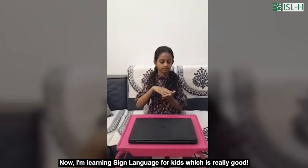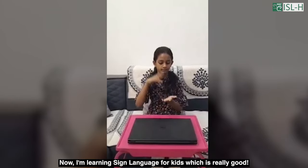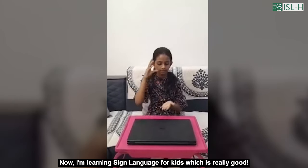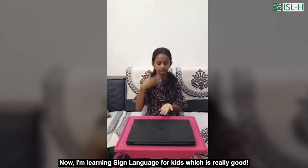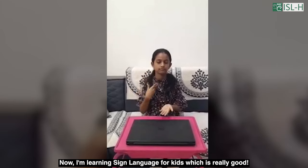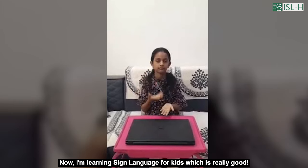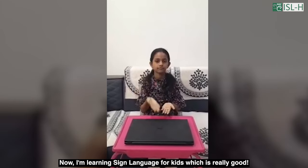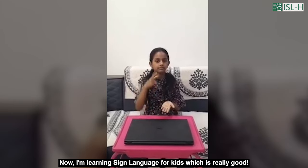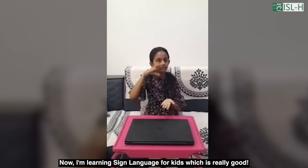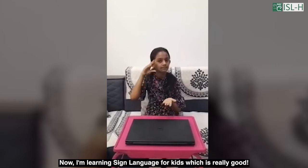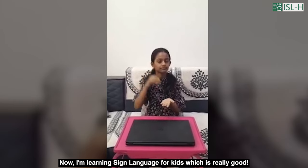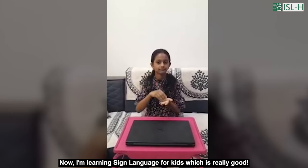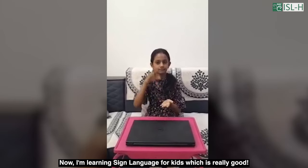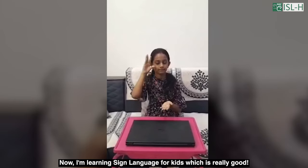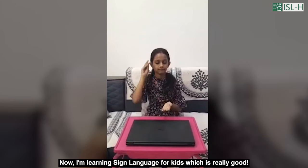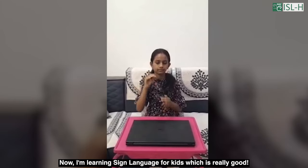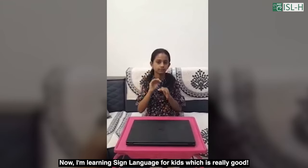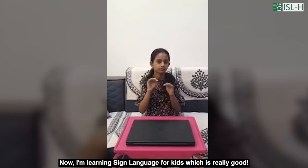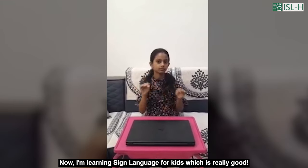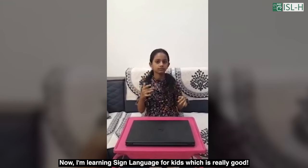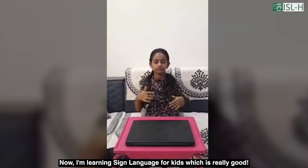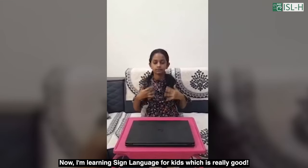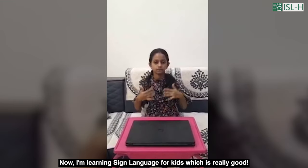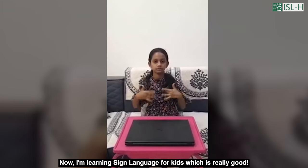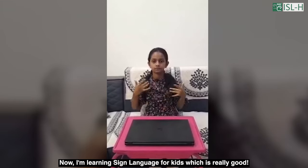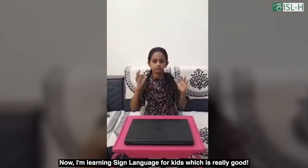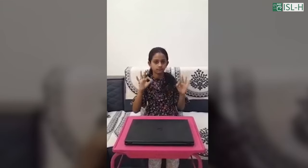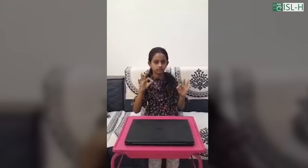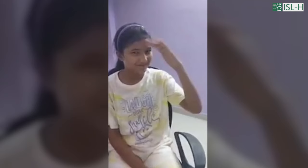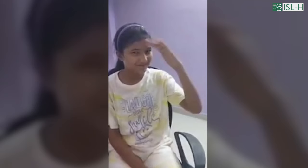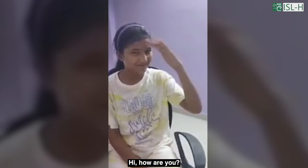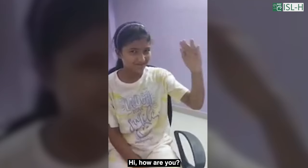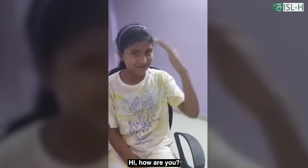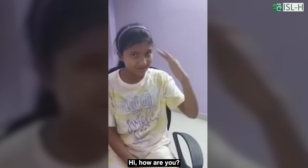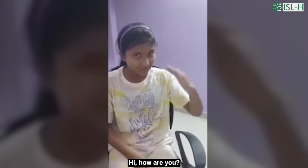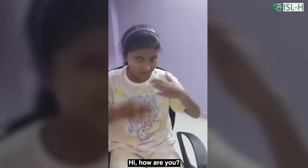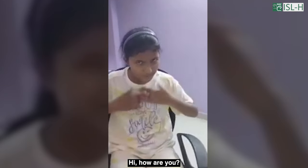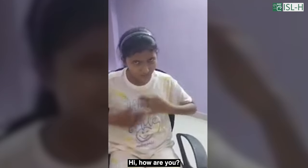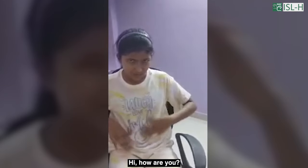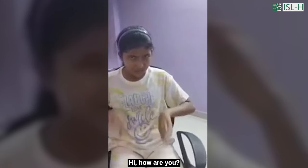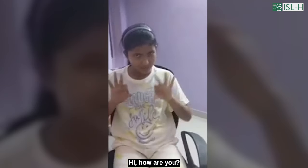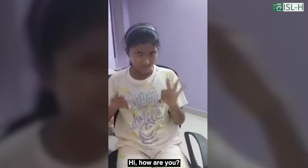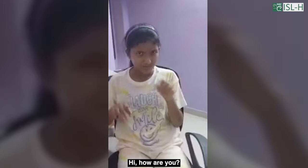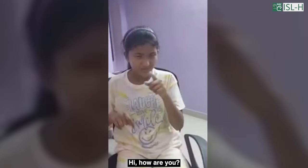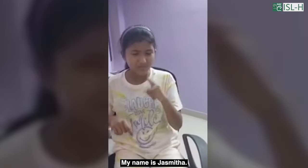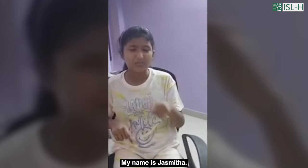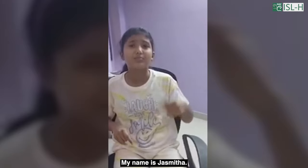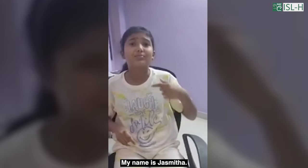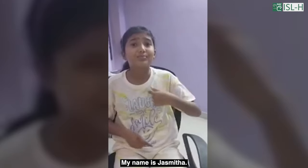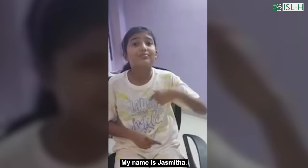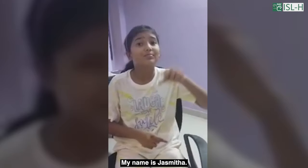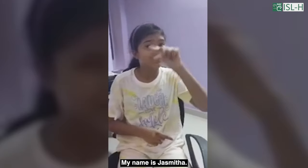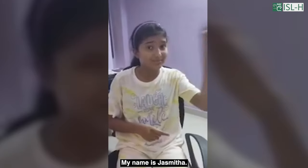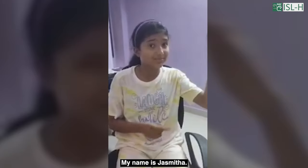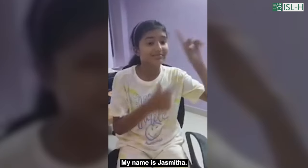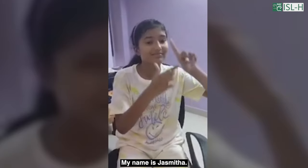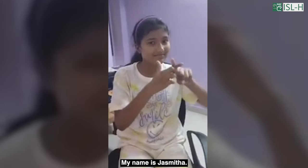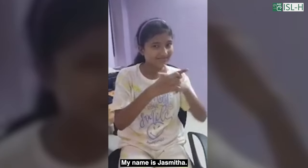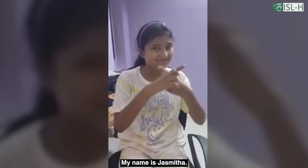old. Now I'm learning sign language for kids, which is really good. Hi, how are you? My name